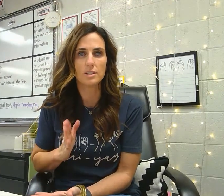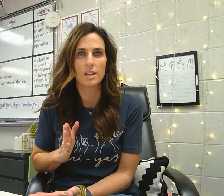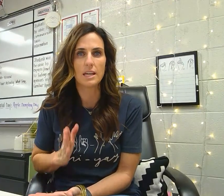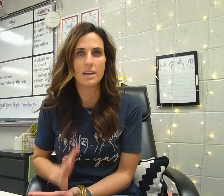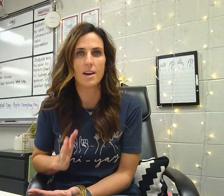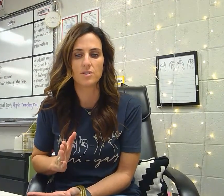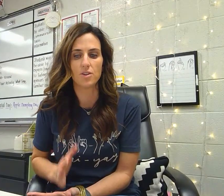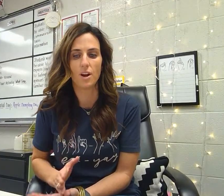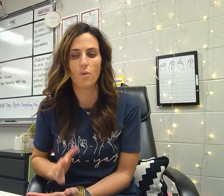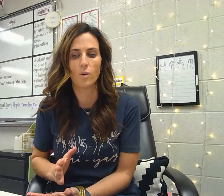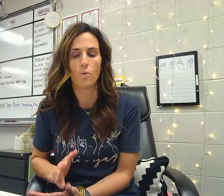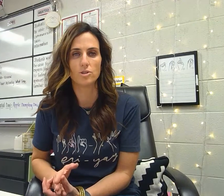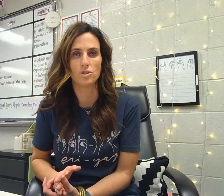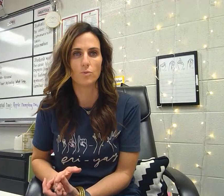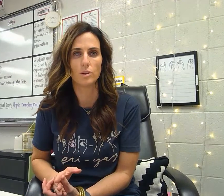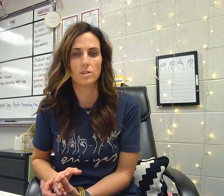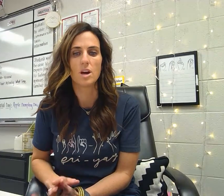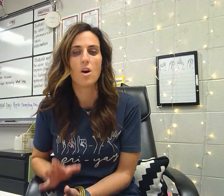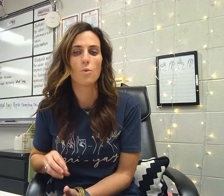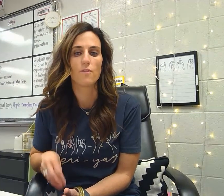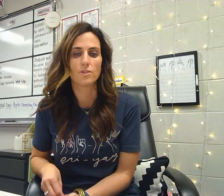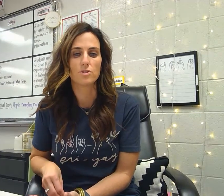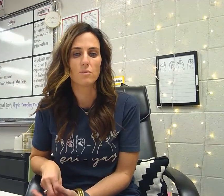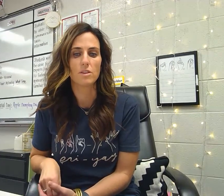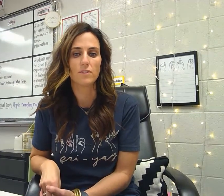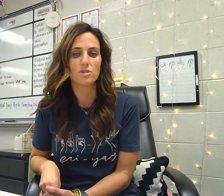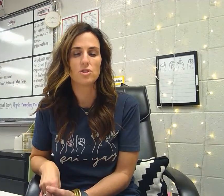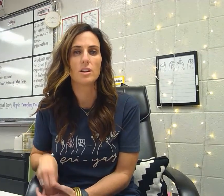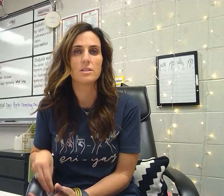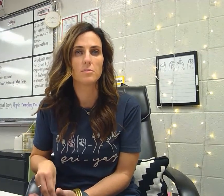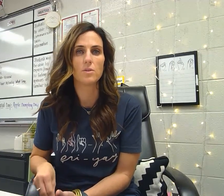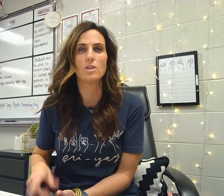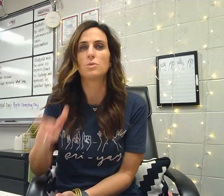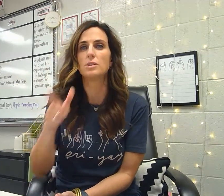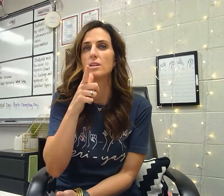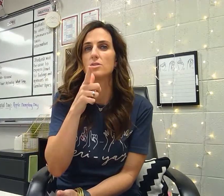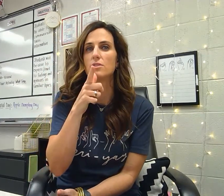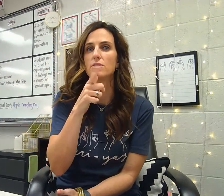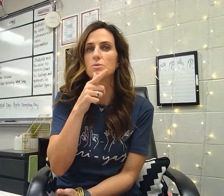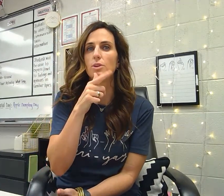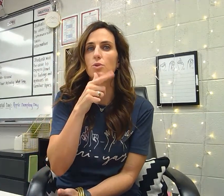and yes, no question words. We're first starting with the first chunk, WH word signs. The first one,